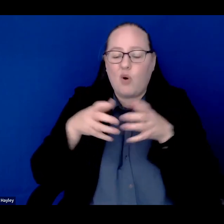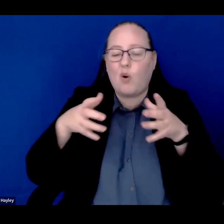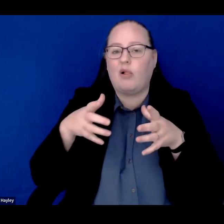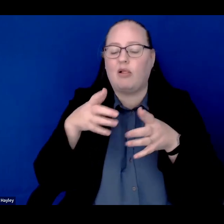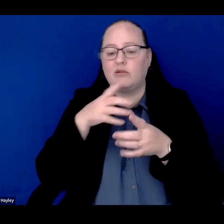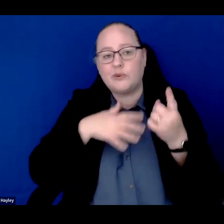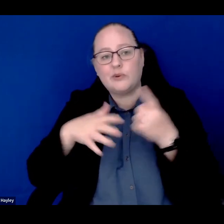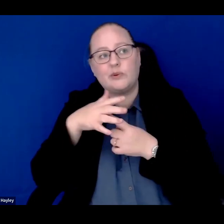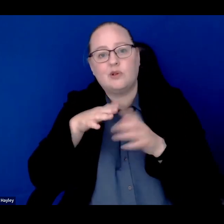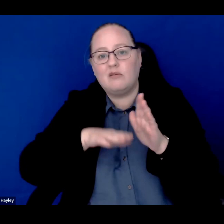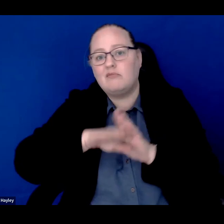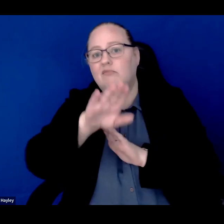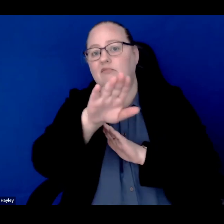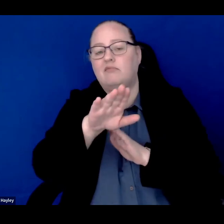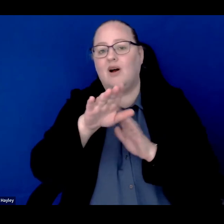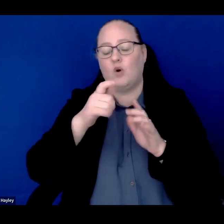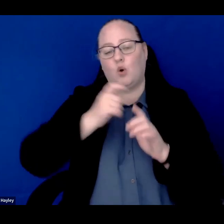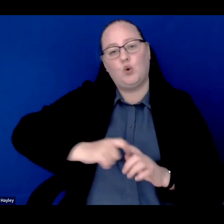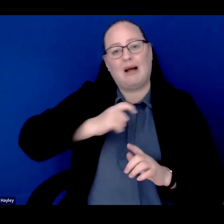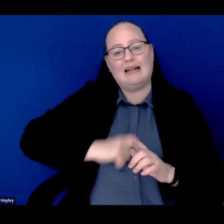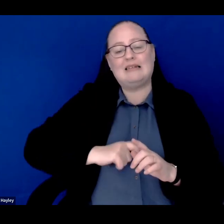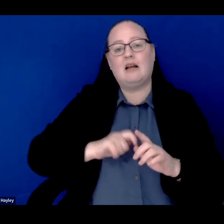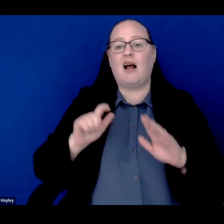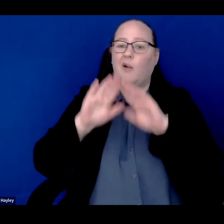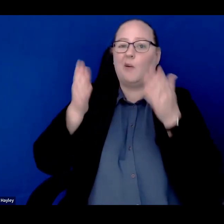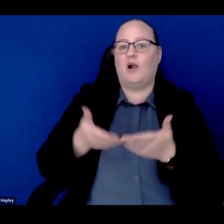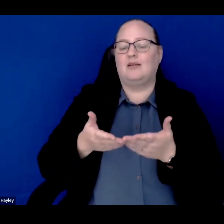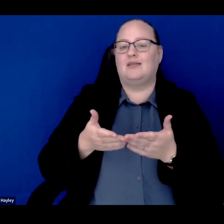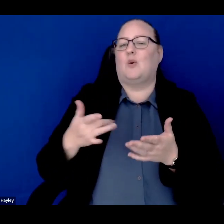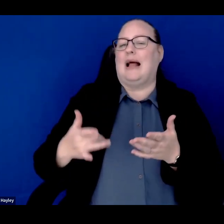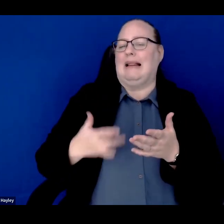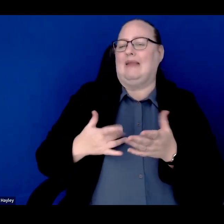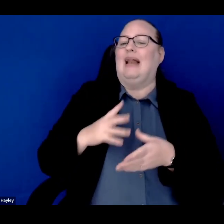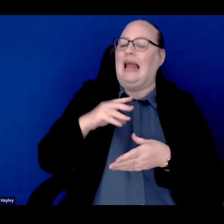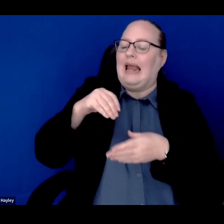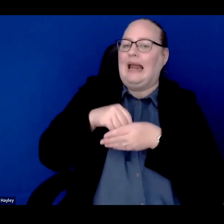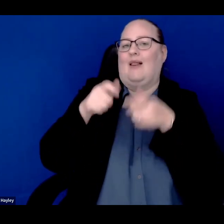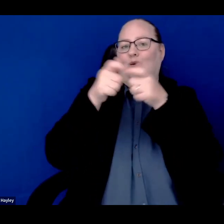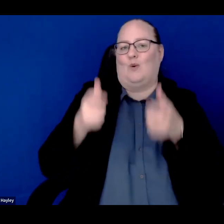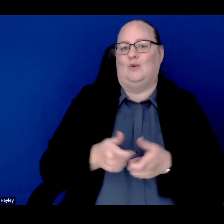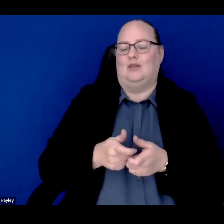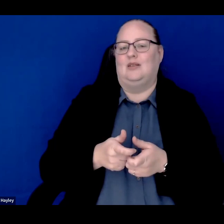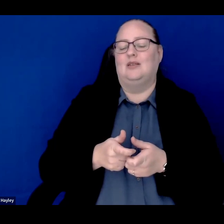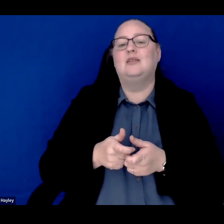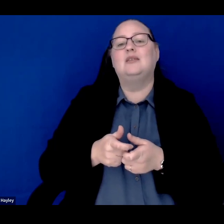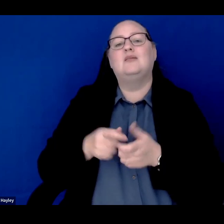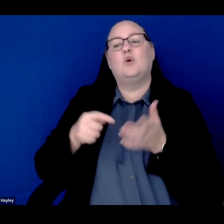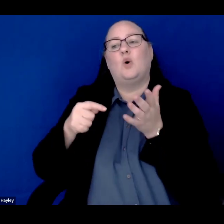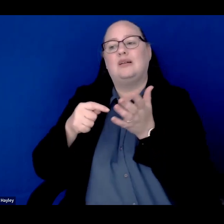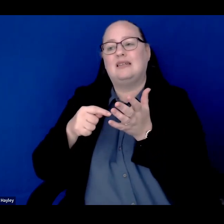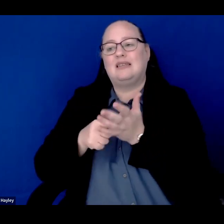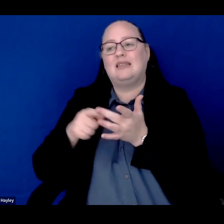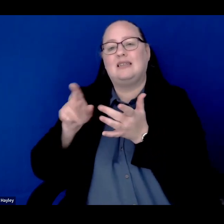living world, or in shorthand, living in the donut. And so I'm, as I said, joined by Timothée Parrique, an